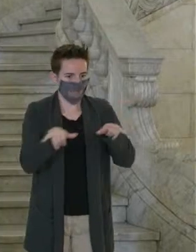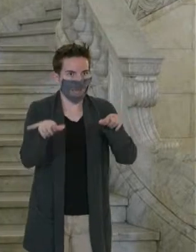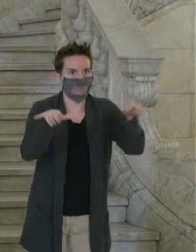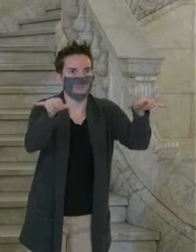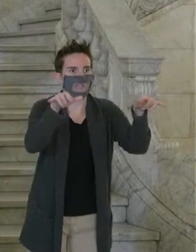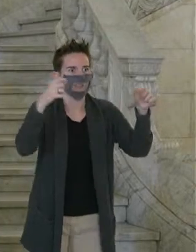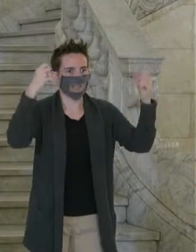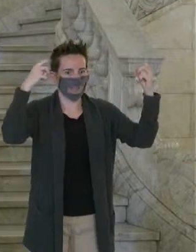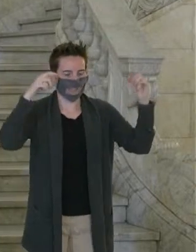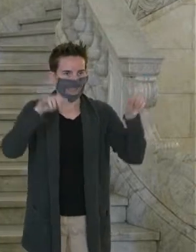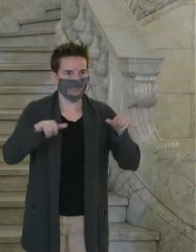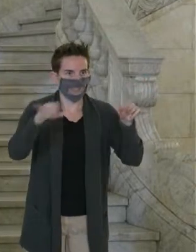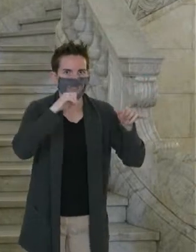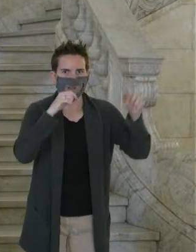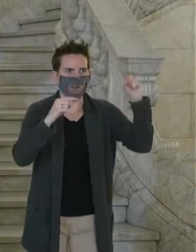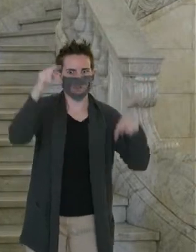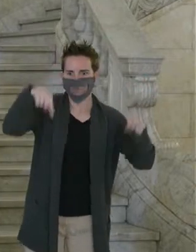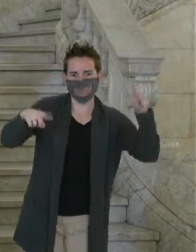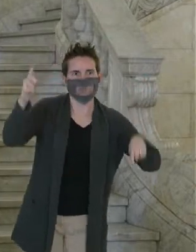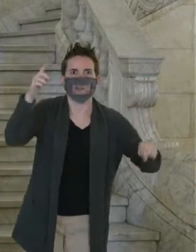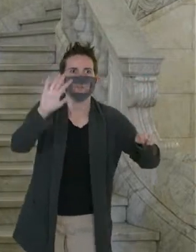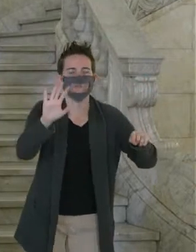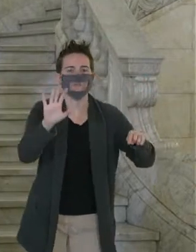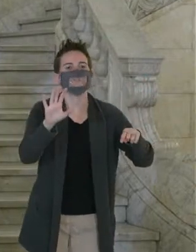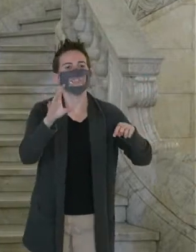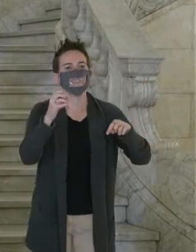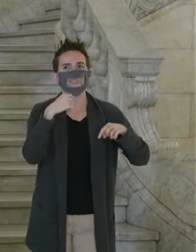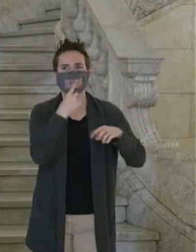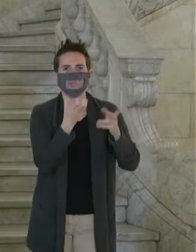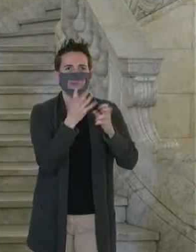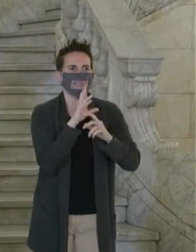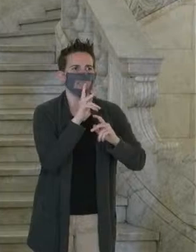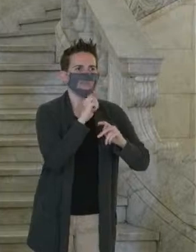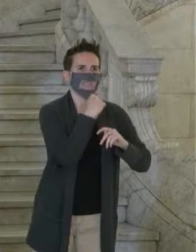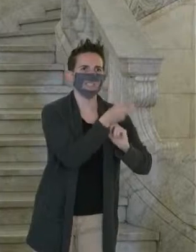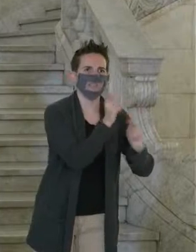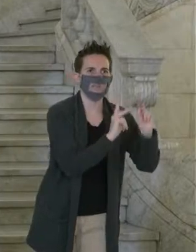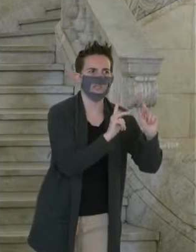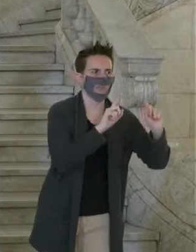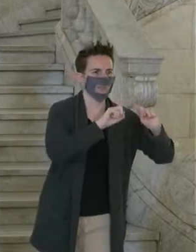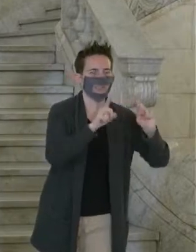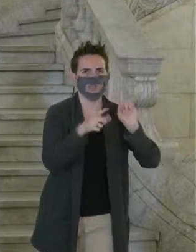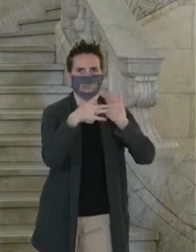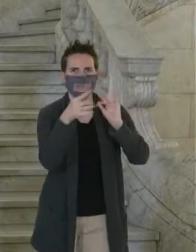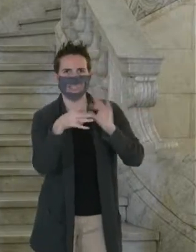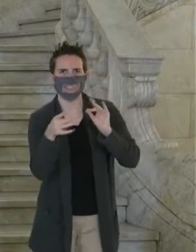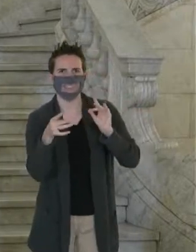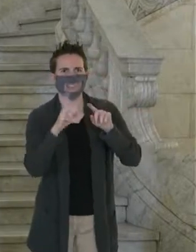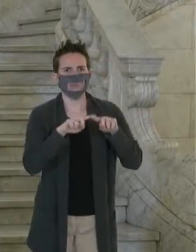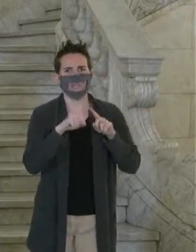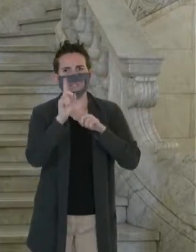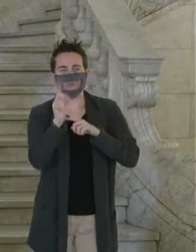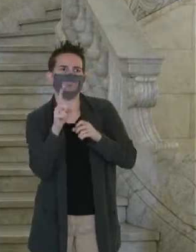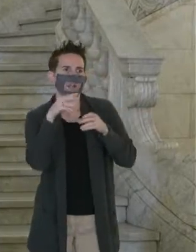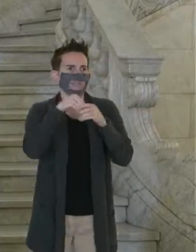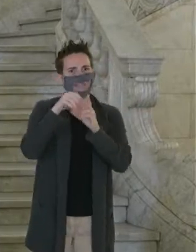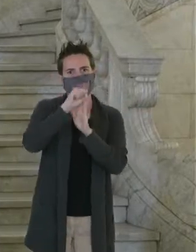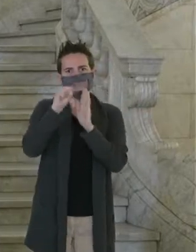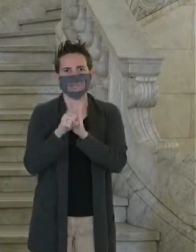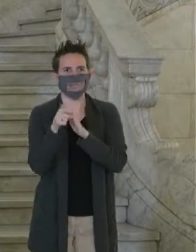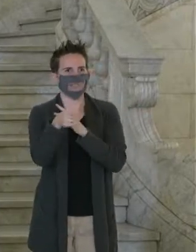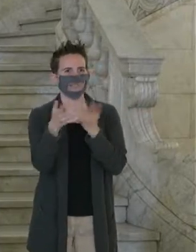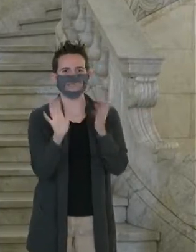sync is key. So we're not giving people or different messages depending on where you travel within the region. And